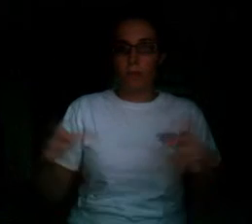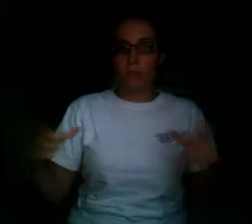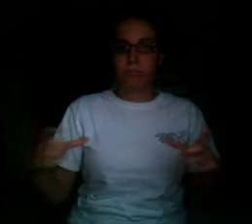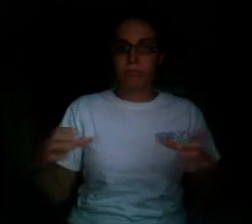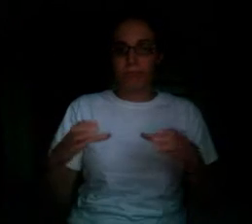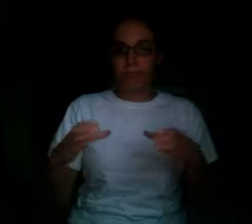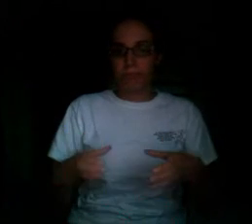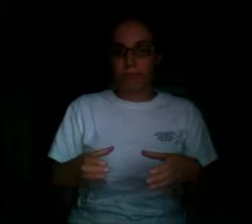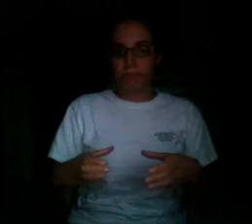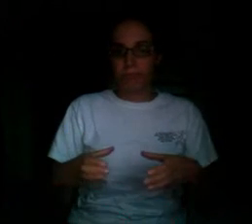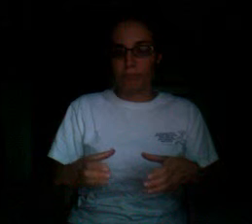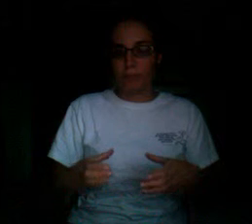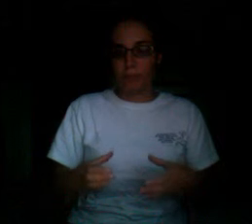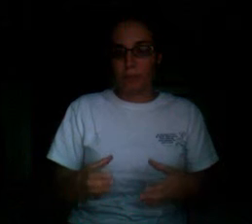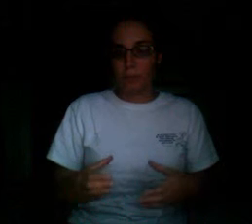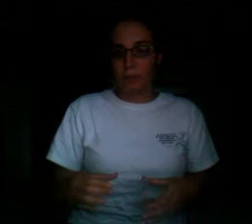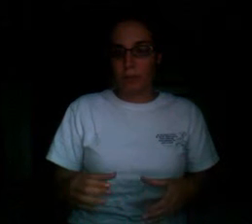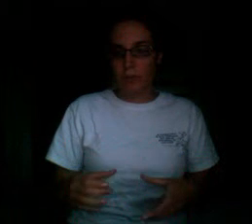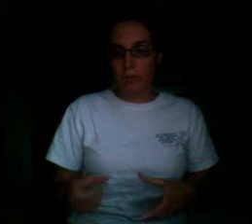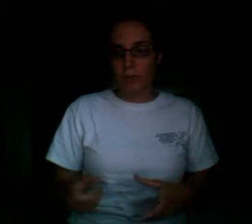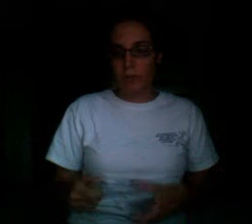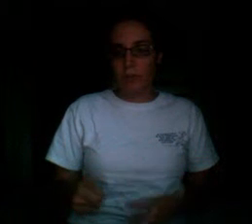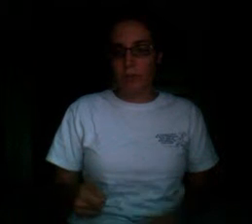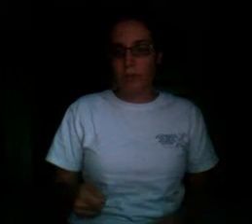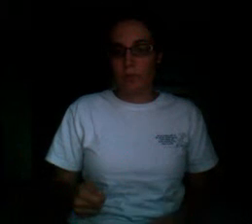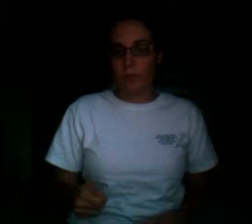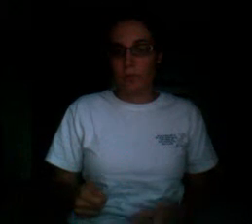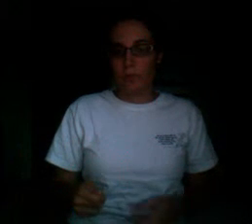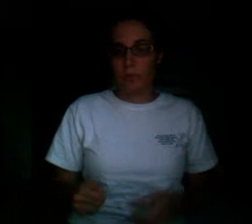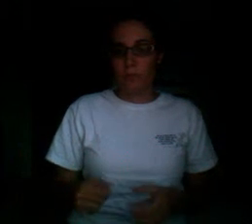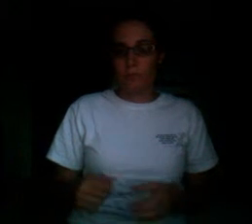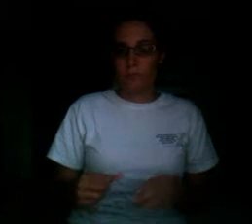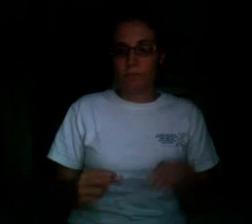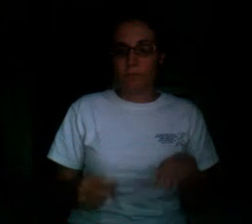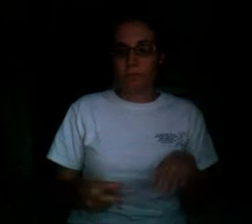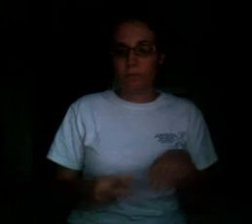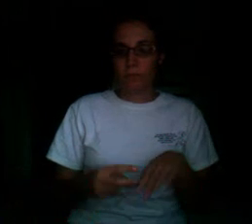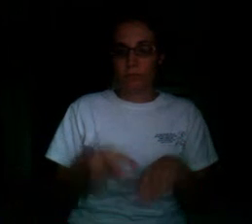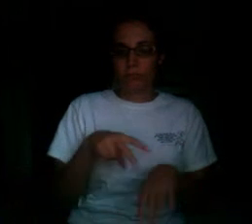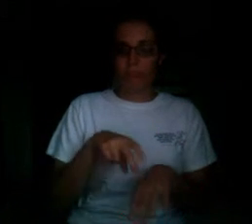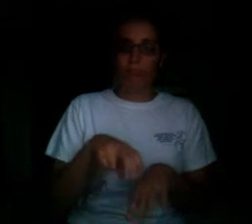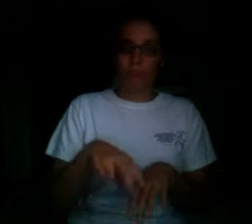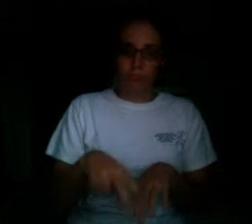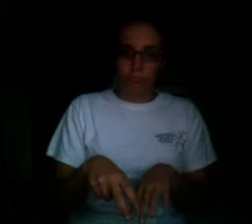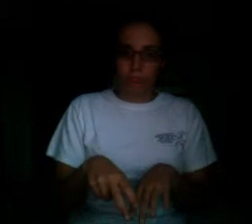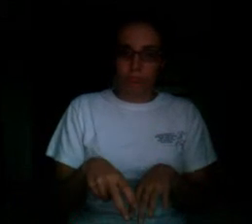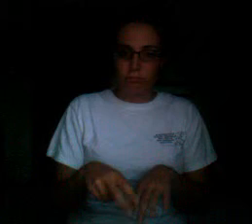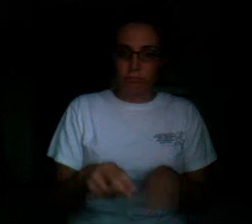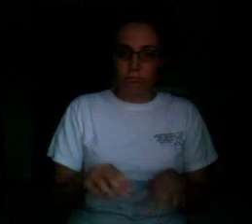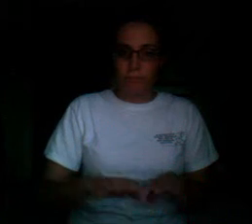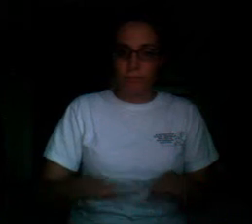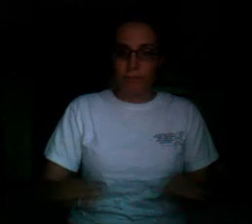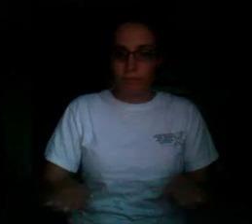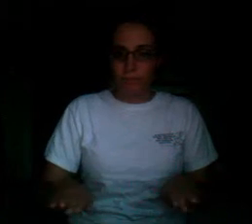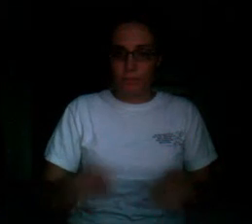the load and pitched more hay, then climbed down and leveled it on the stack and trampled it down. "I